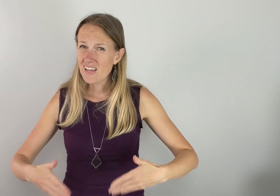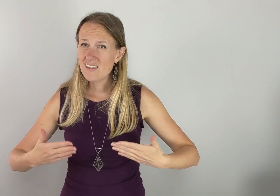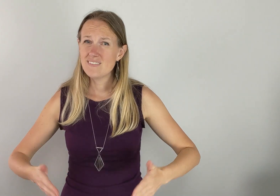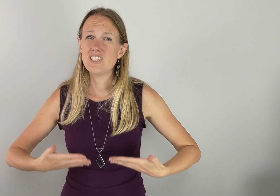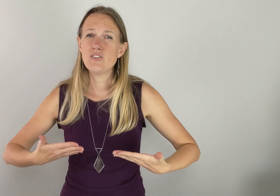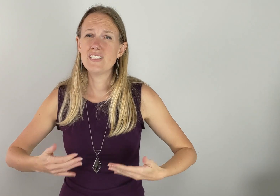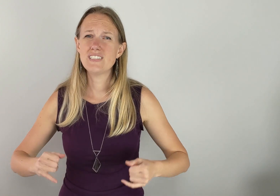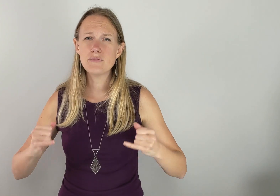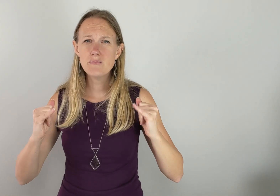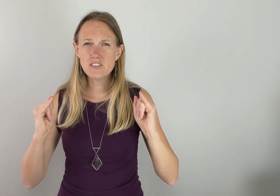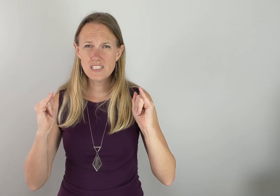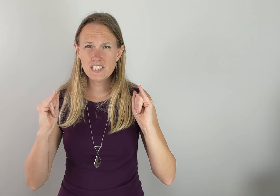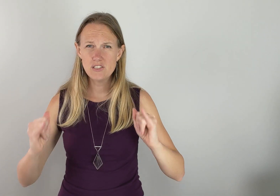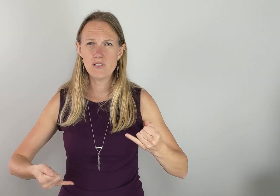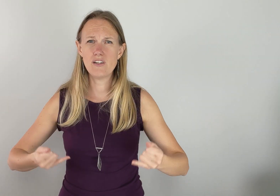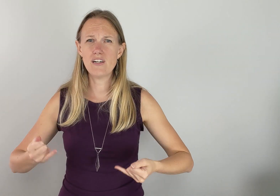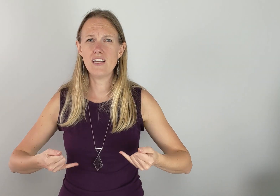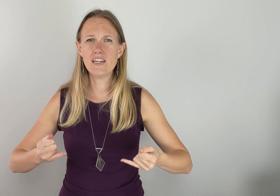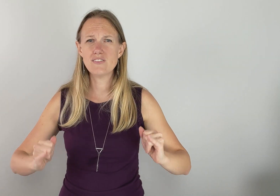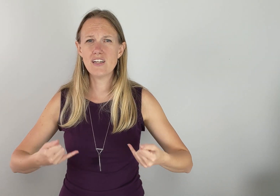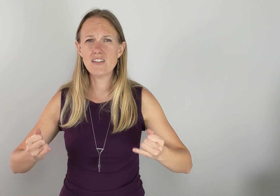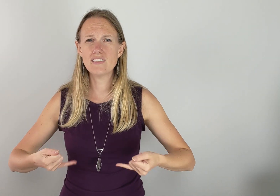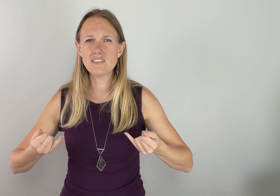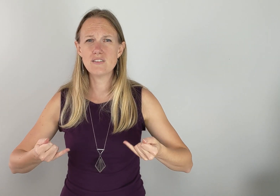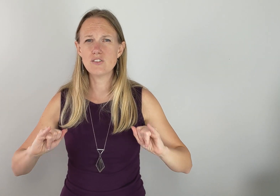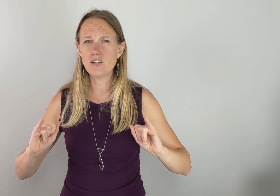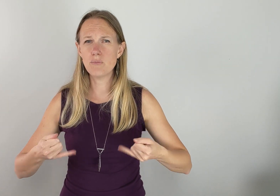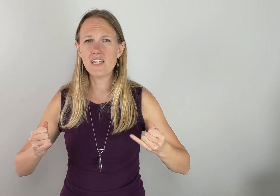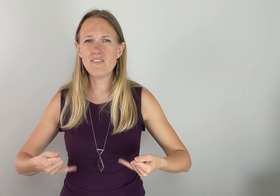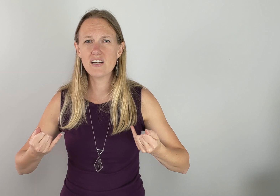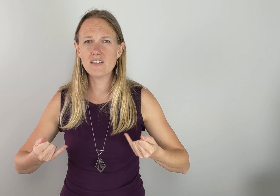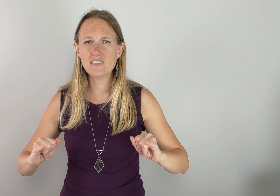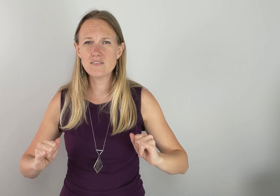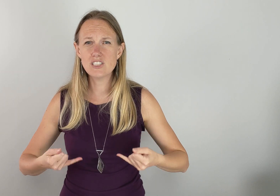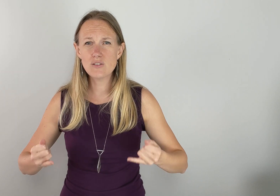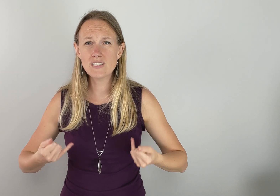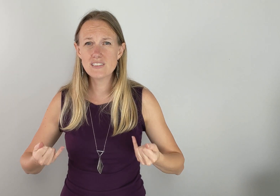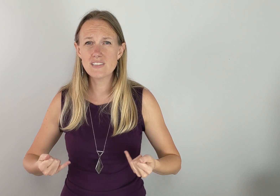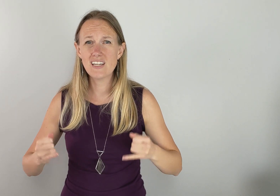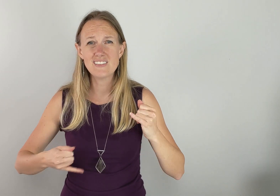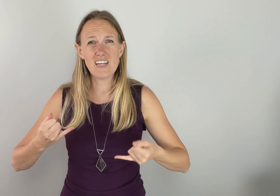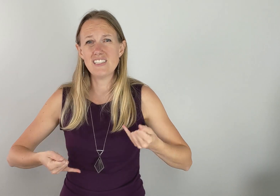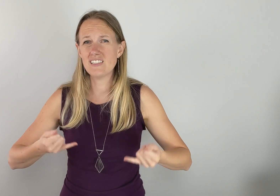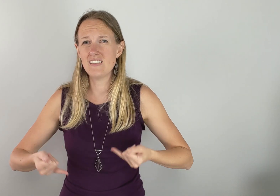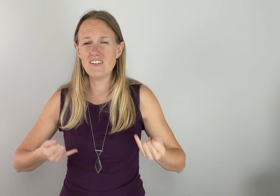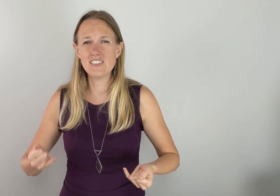Okay, rejoice. Sometimes you see just with your index fingers, your pinky fingers, rejoiced, and occasionally you'll even see